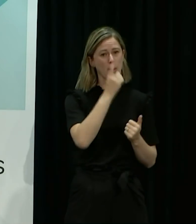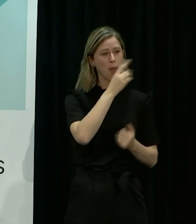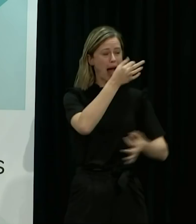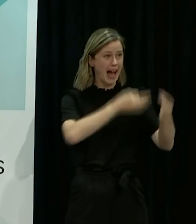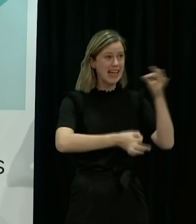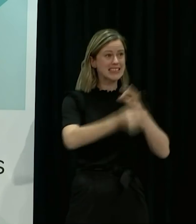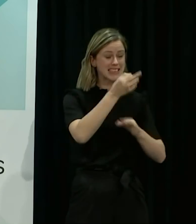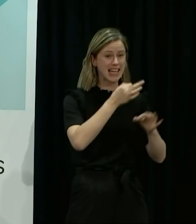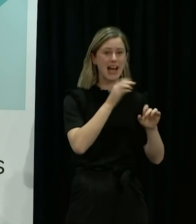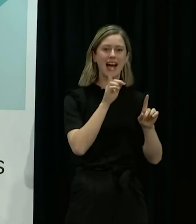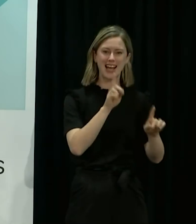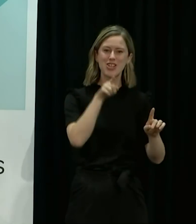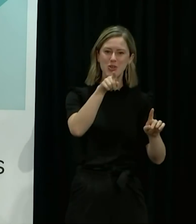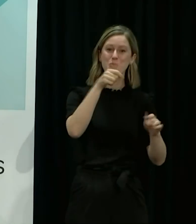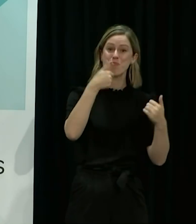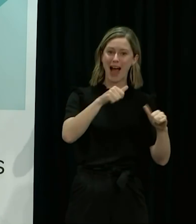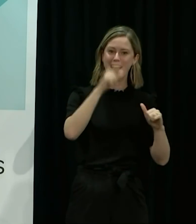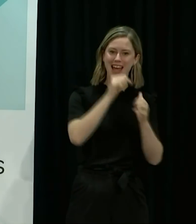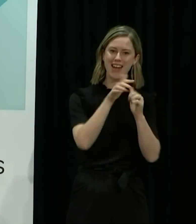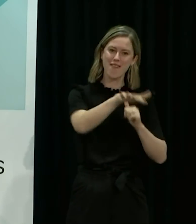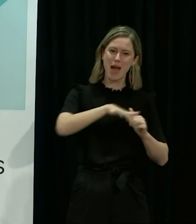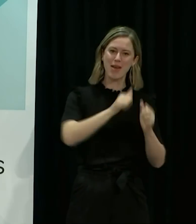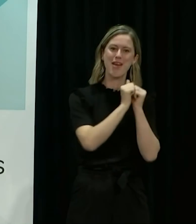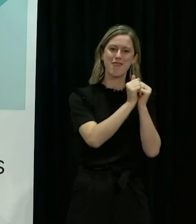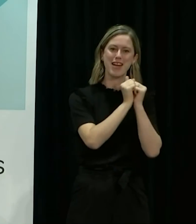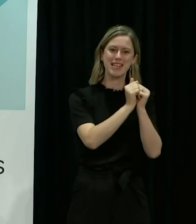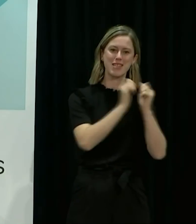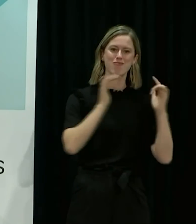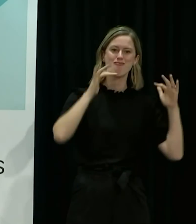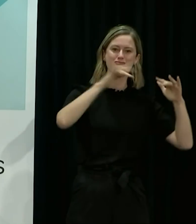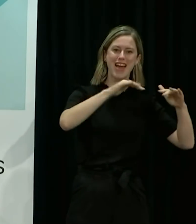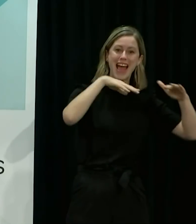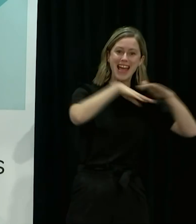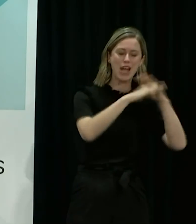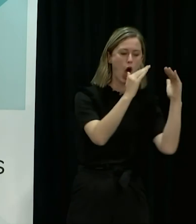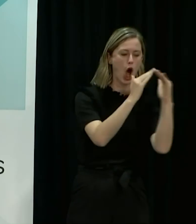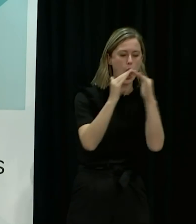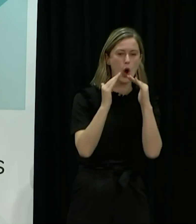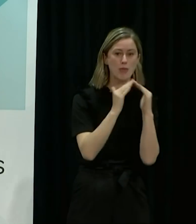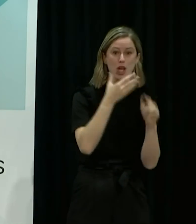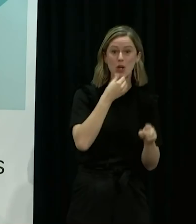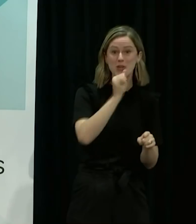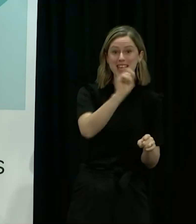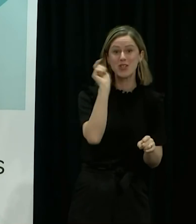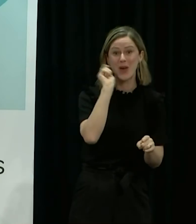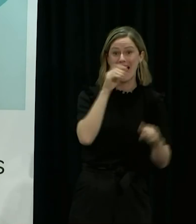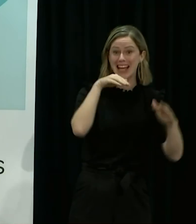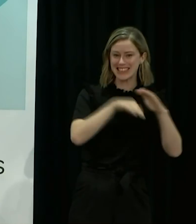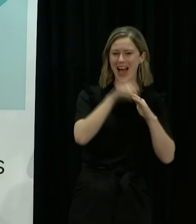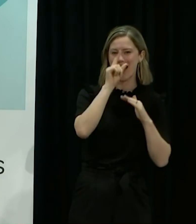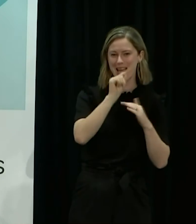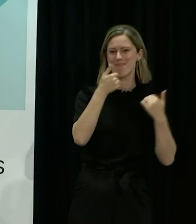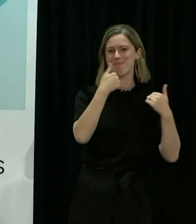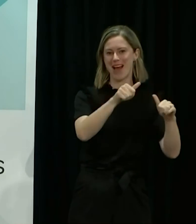have, you can now see family and friends again in their homes and use the bathroom